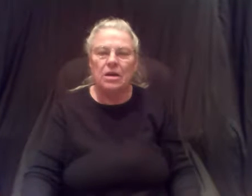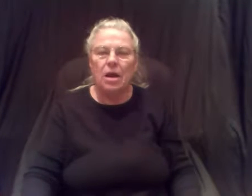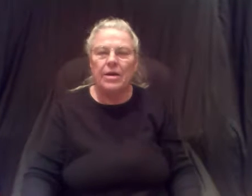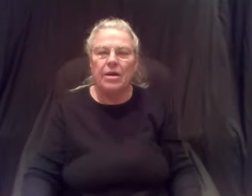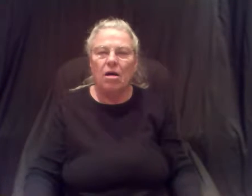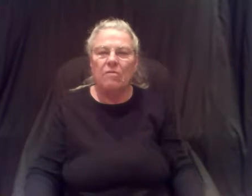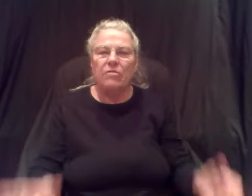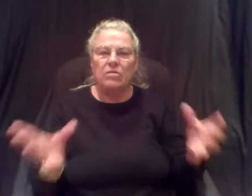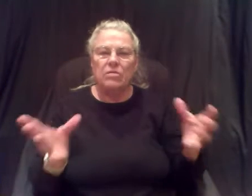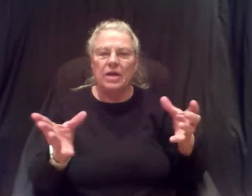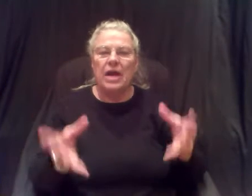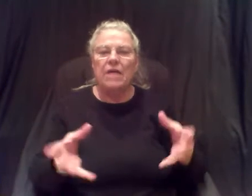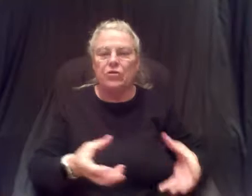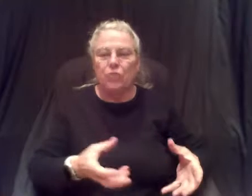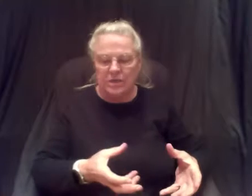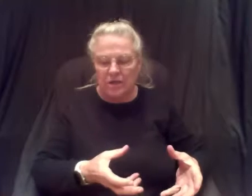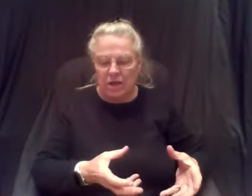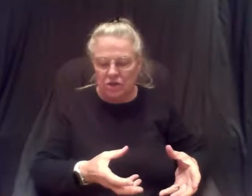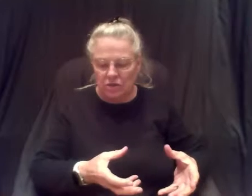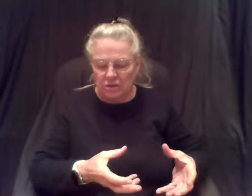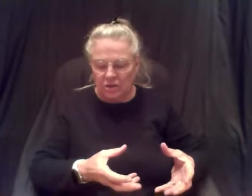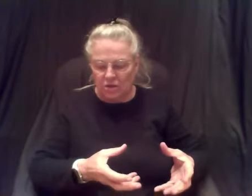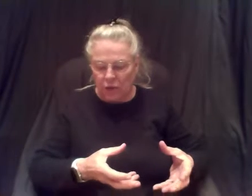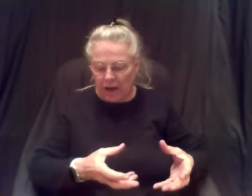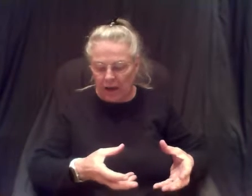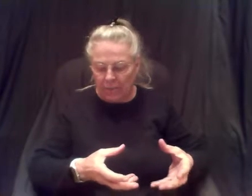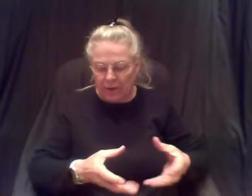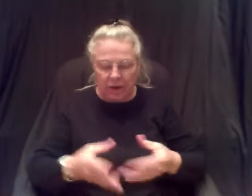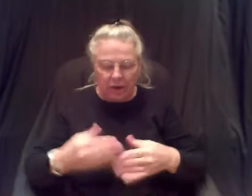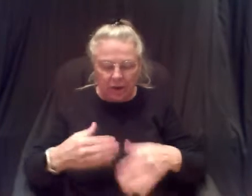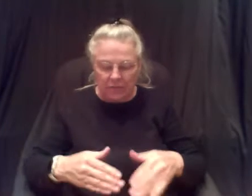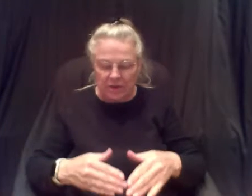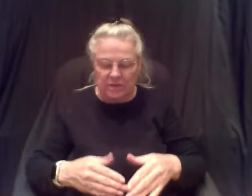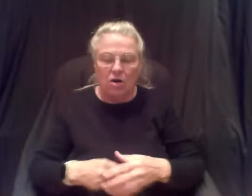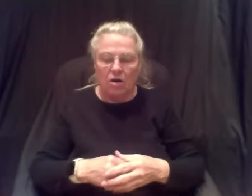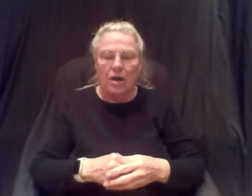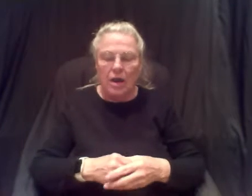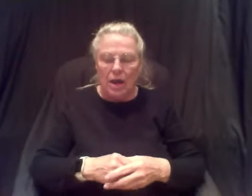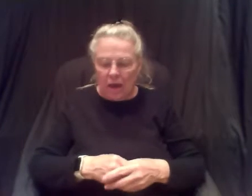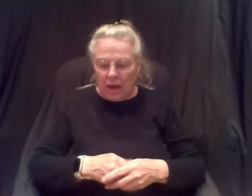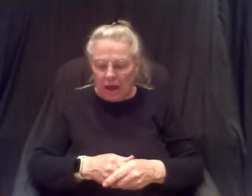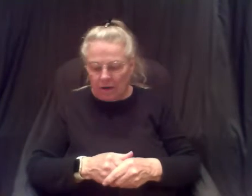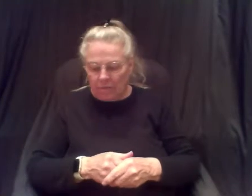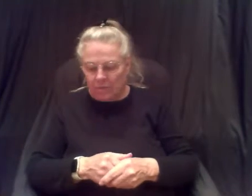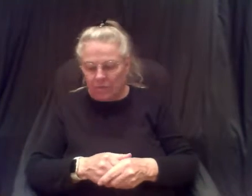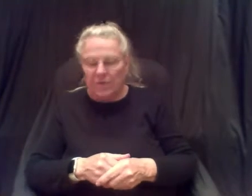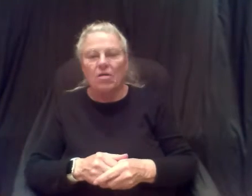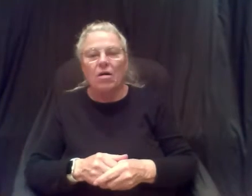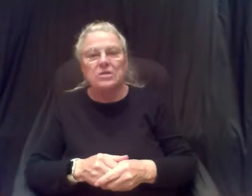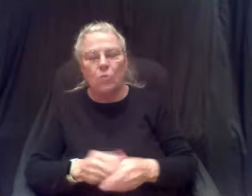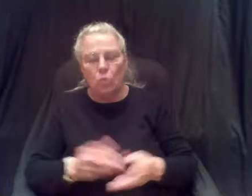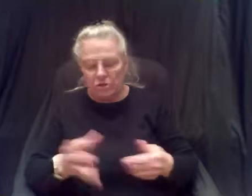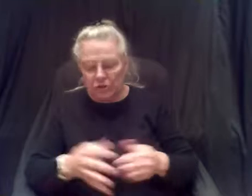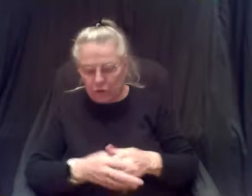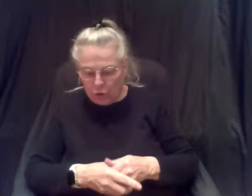lot of heavy translations that are going to happen in this song. Uh, there are some words that you're going to